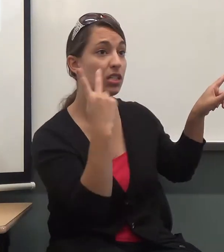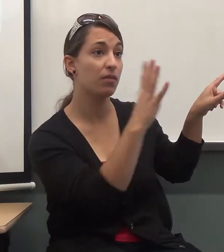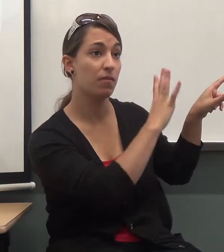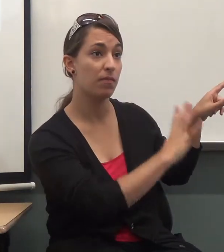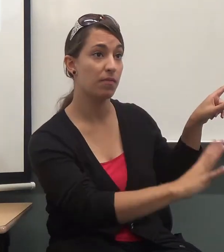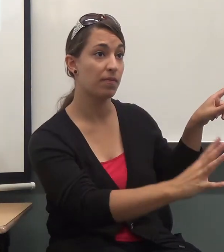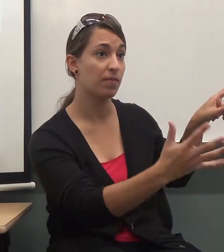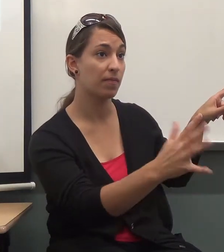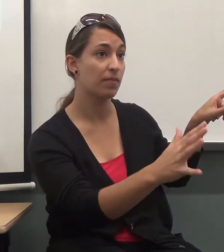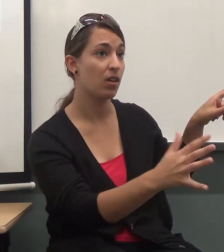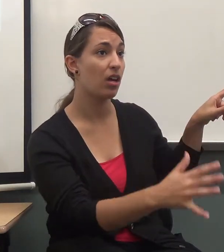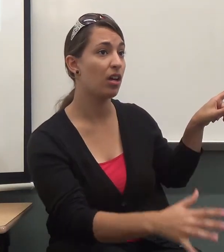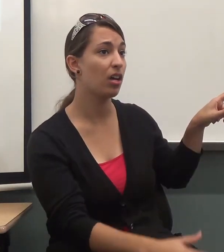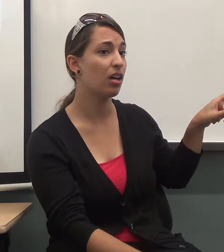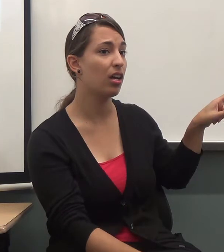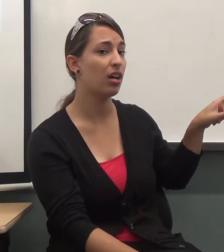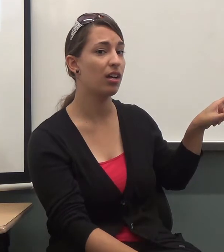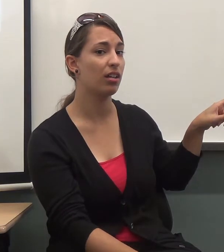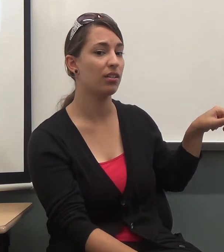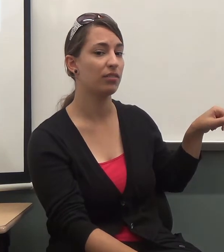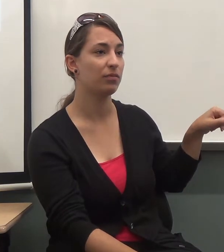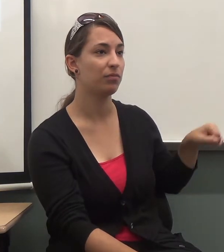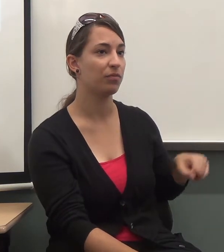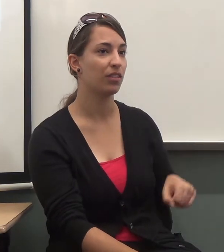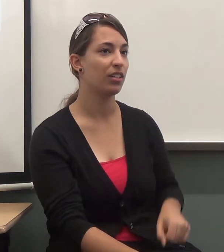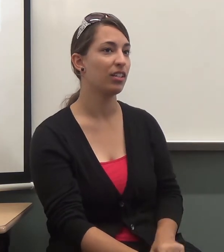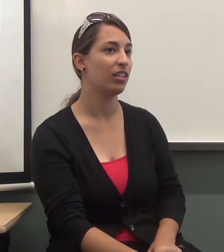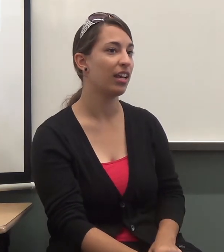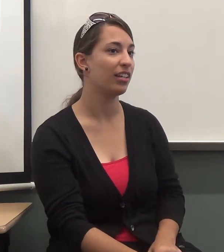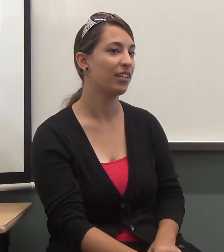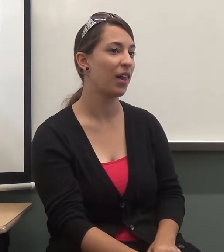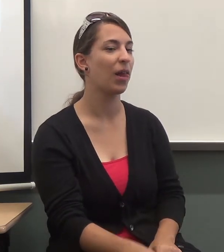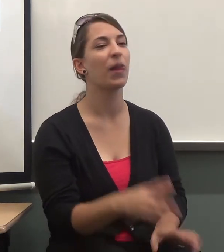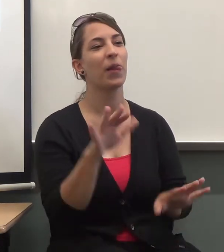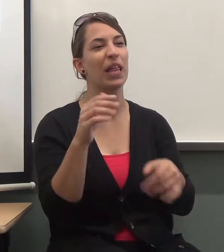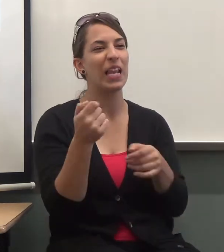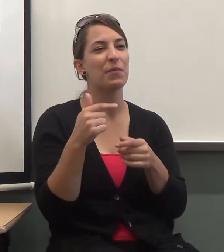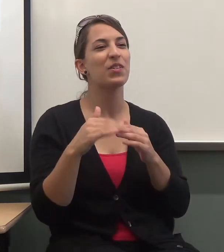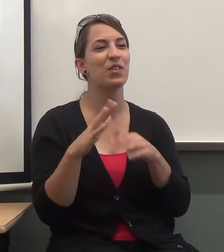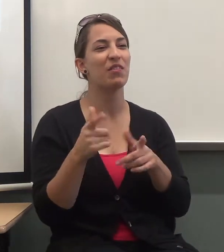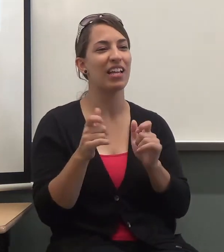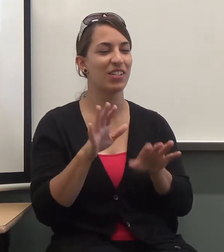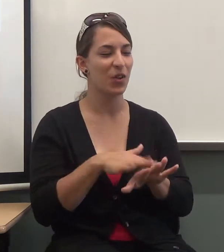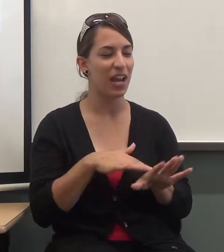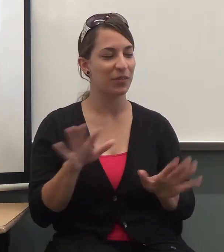here? Can I erase that? Okay, let me give it a second then. We're going a little too fast, so let's slow down for a minute.